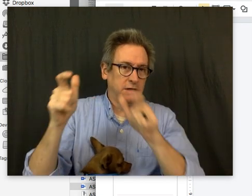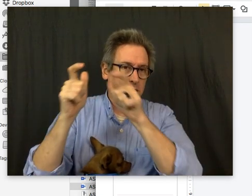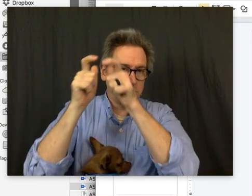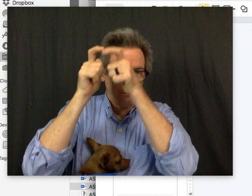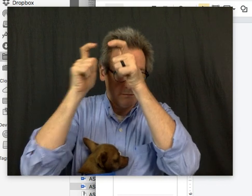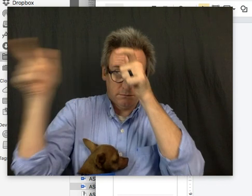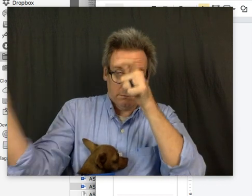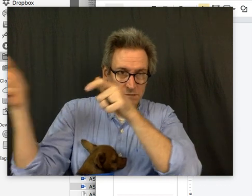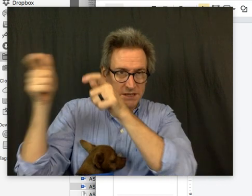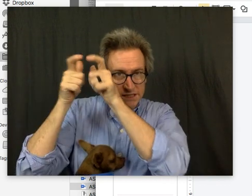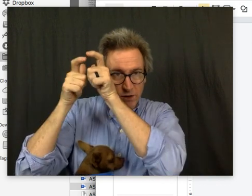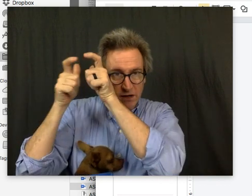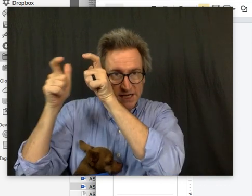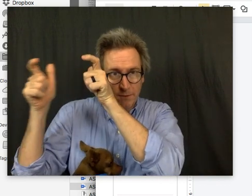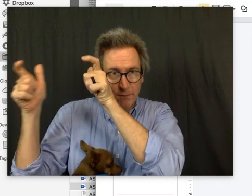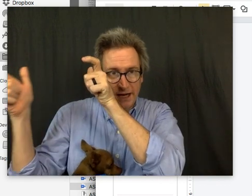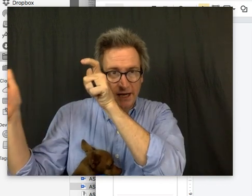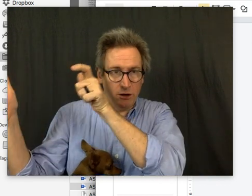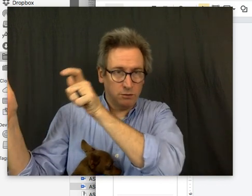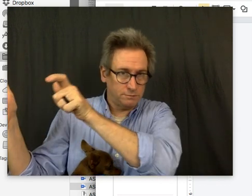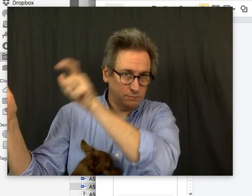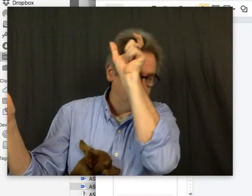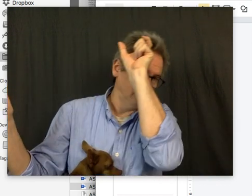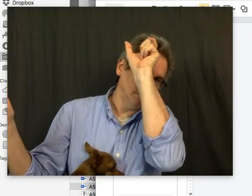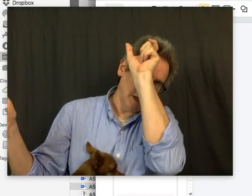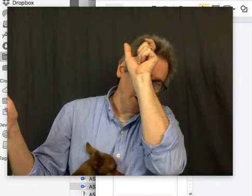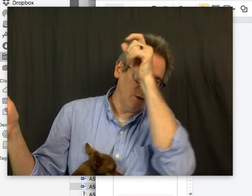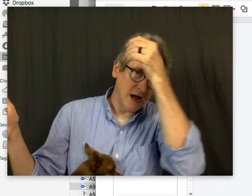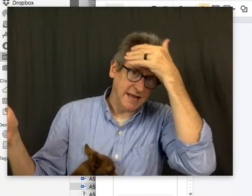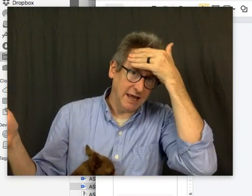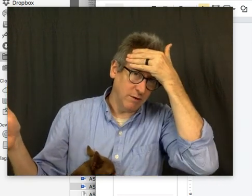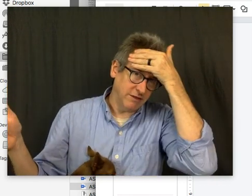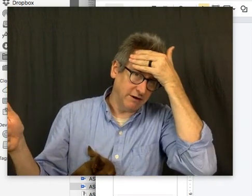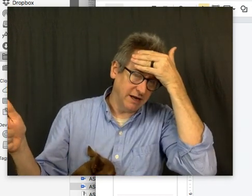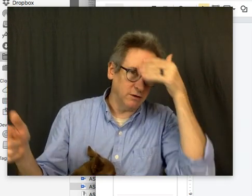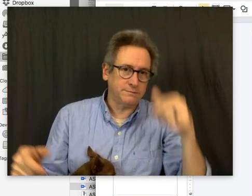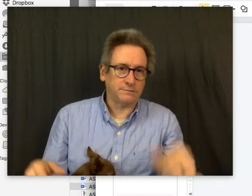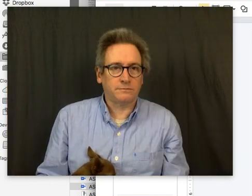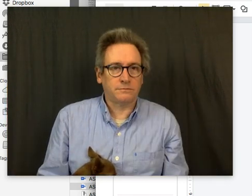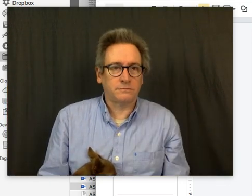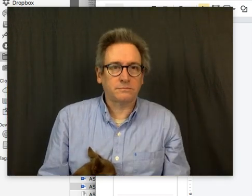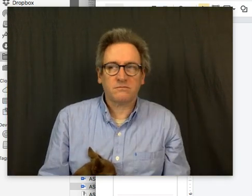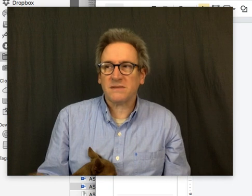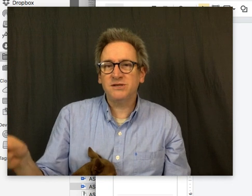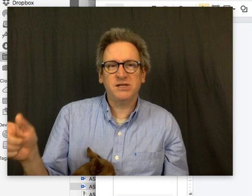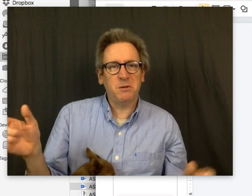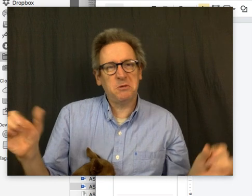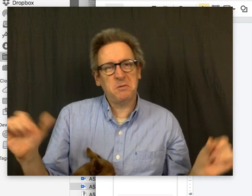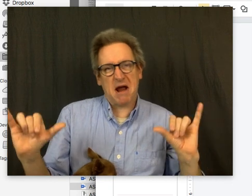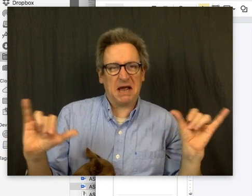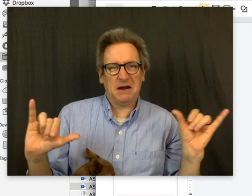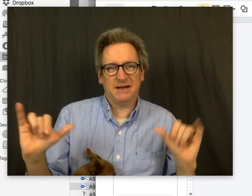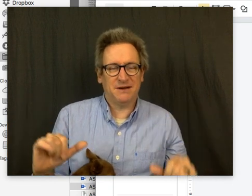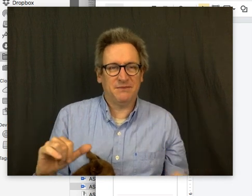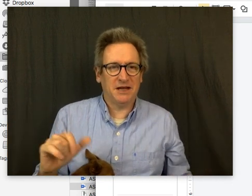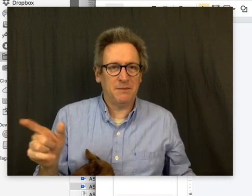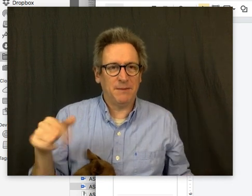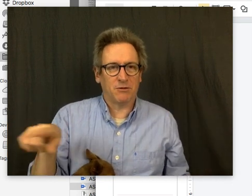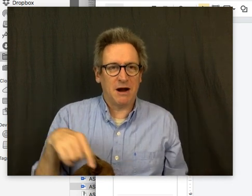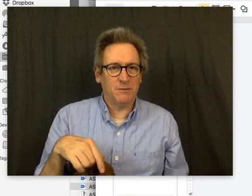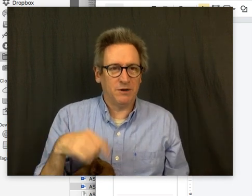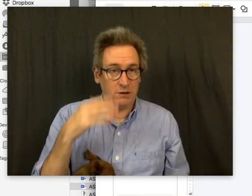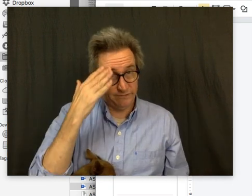if, say, someone else had a big ego and you got hit with their ego. So someone would be bragging about something